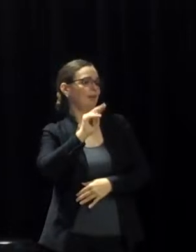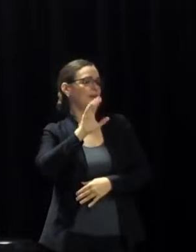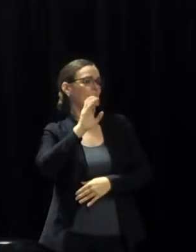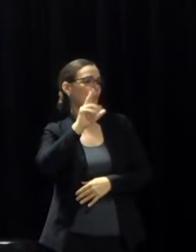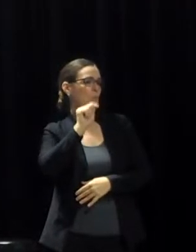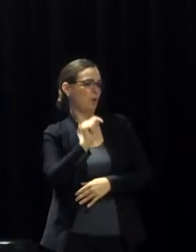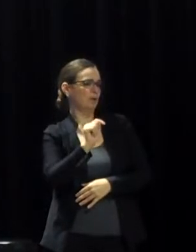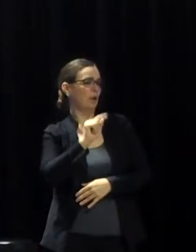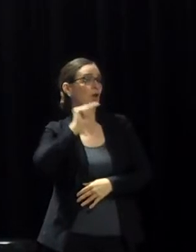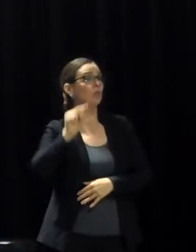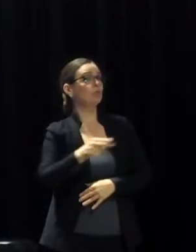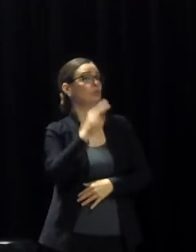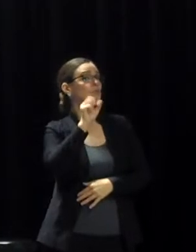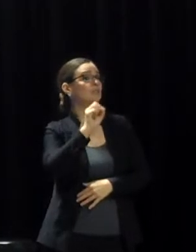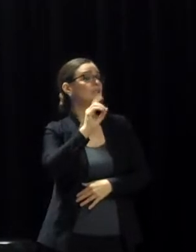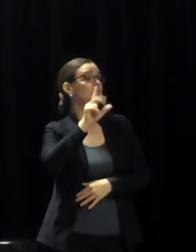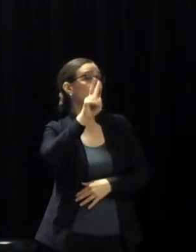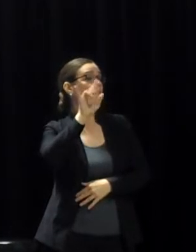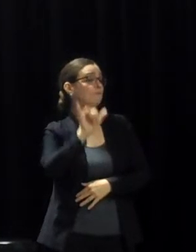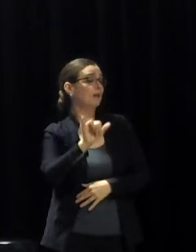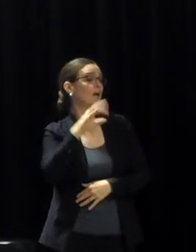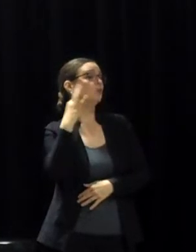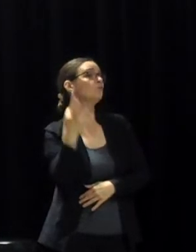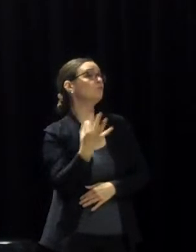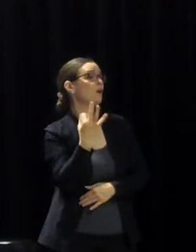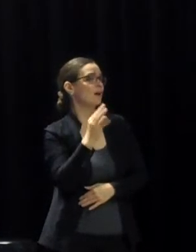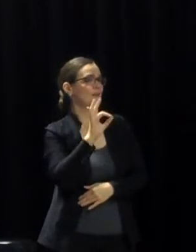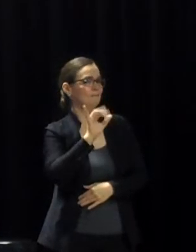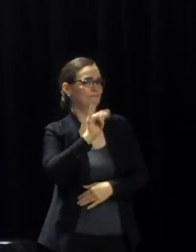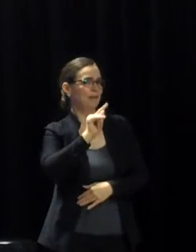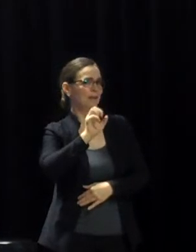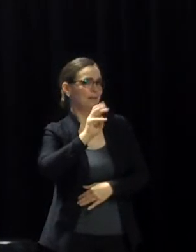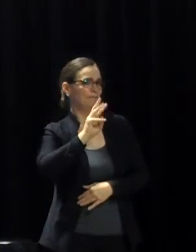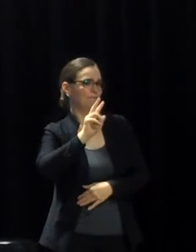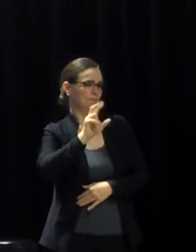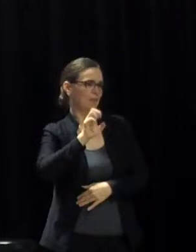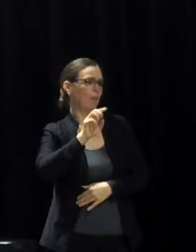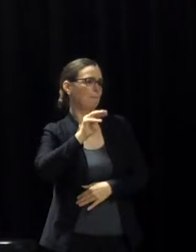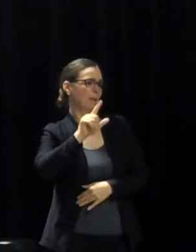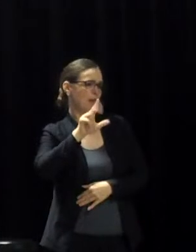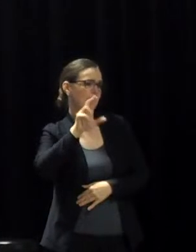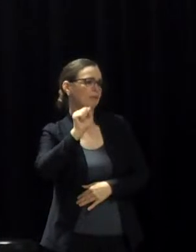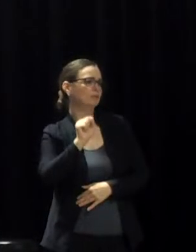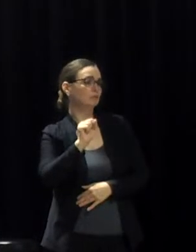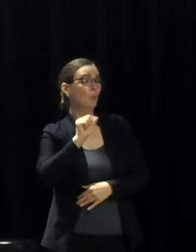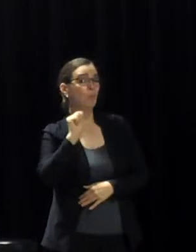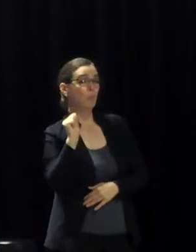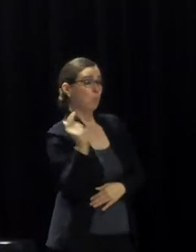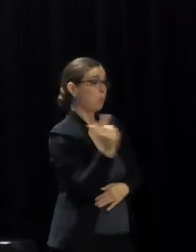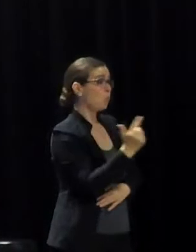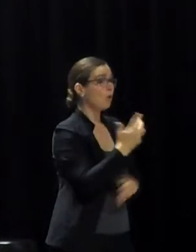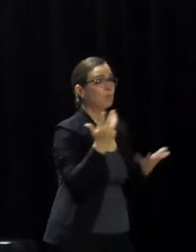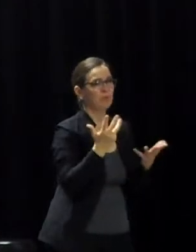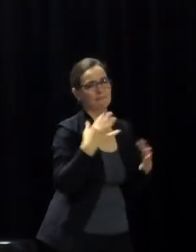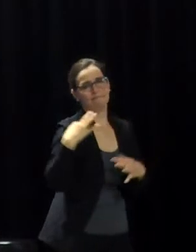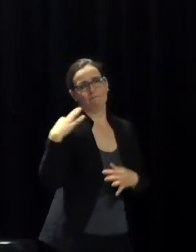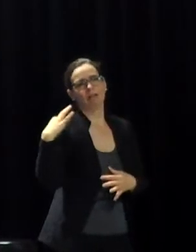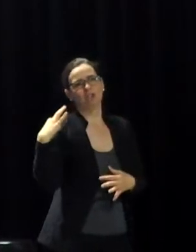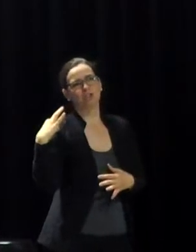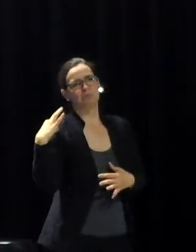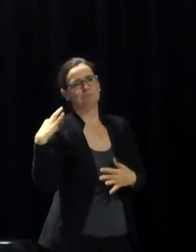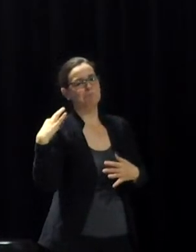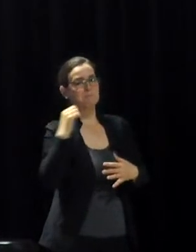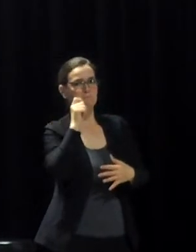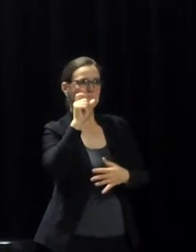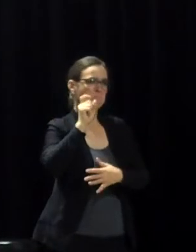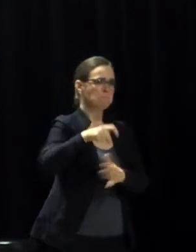Manlius for asymptomatic saliva pool testing. All testing is voluntary, and to date we have not had any pools for